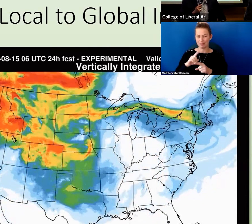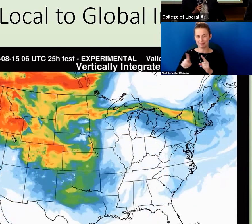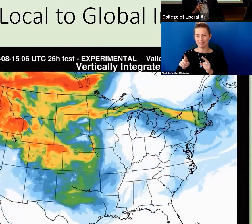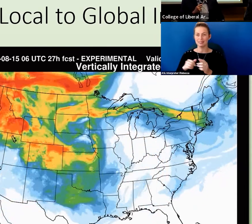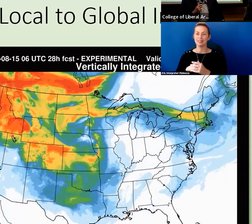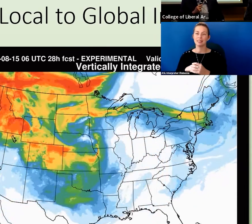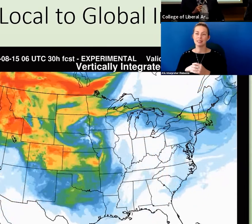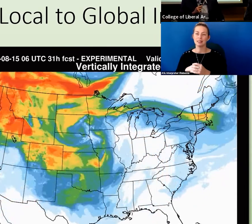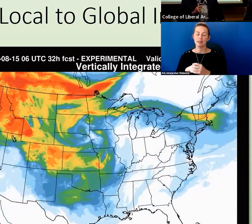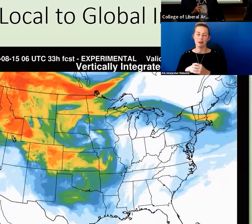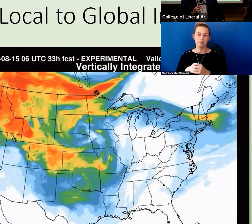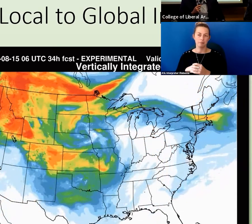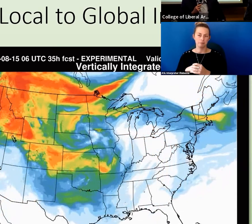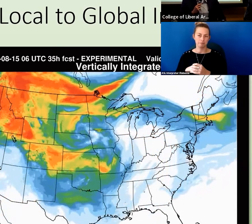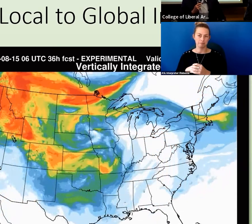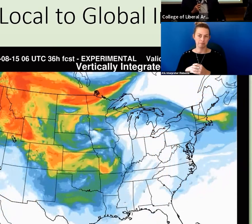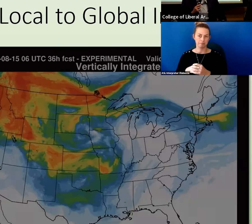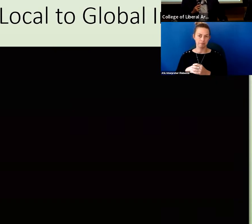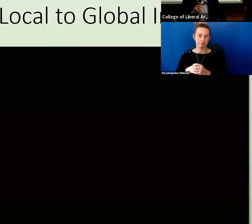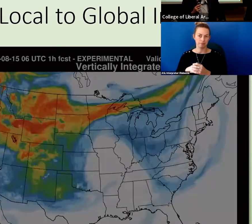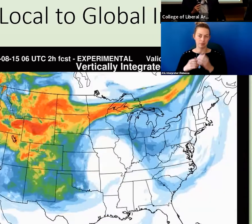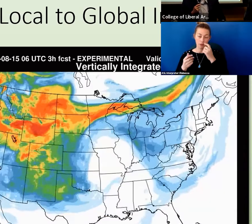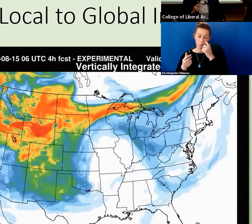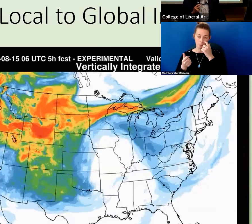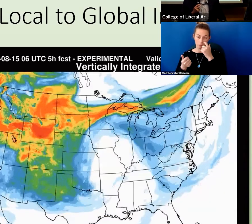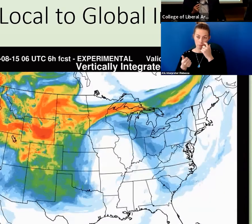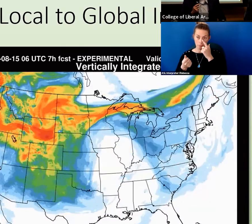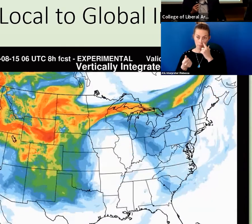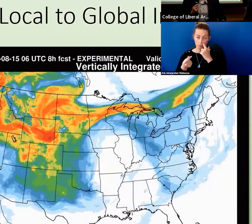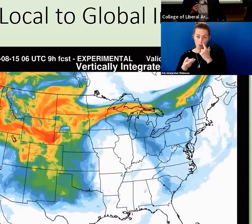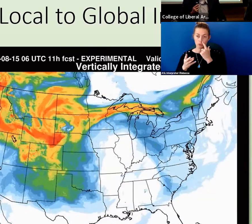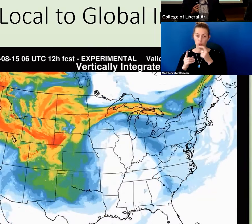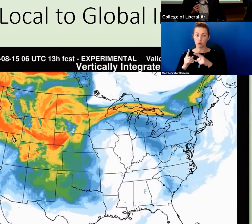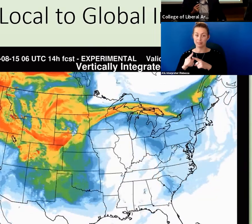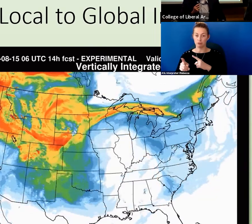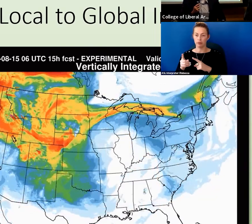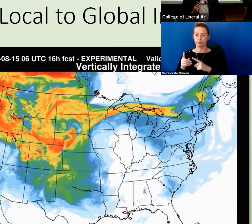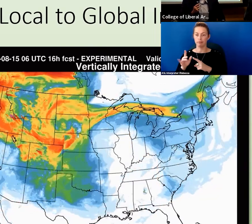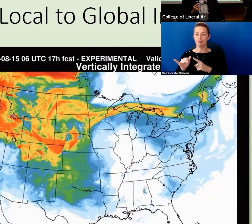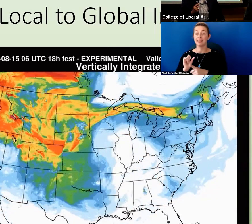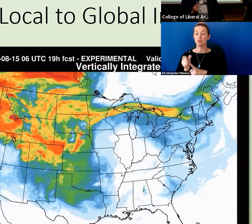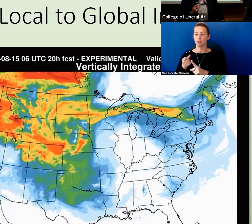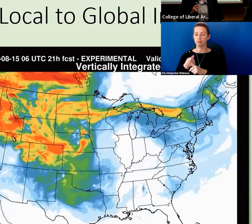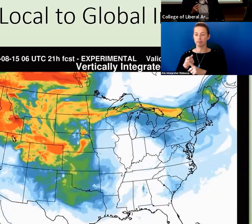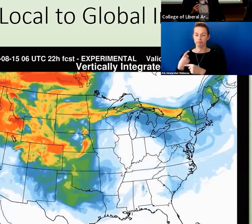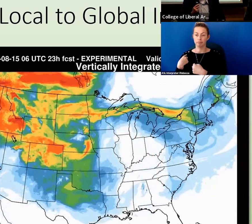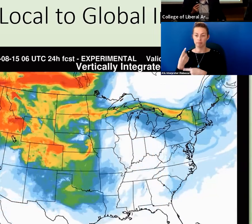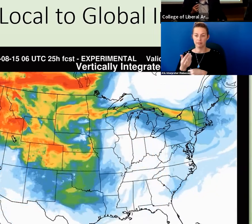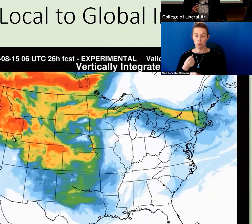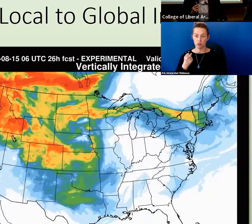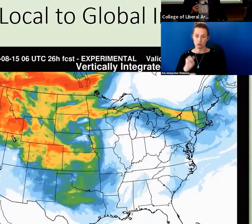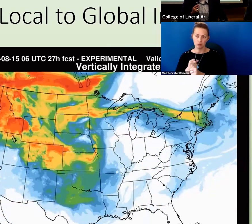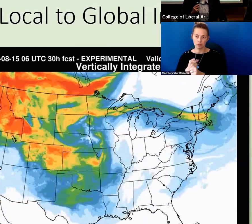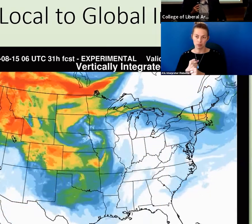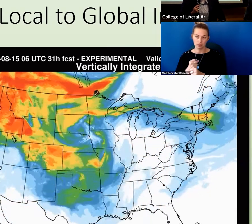flooding, 1,000-year flood events. Multiple of those 1,000-year flood events in the last several years. And so the probability of heavy rain has